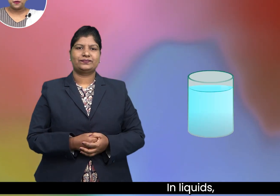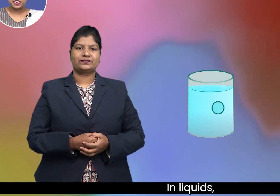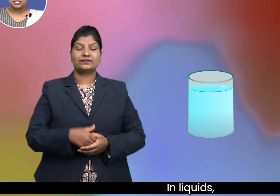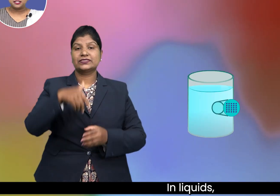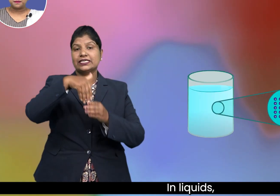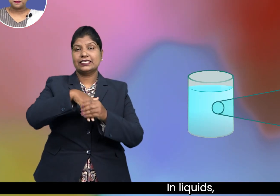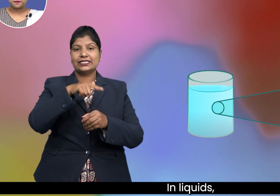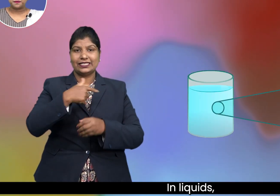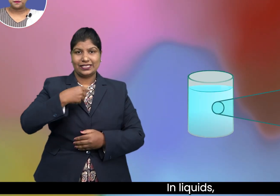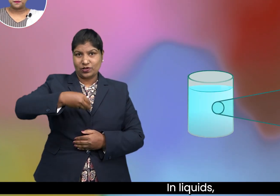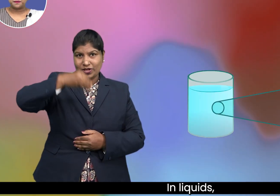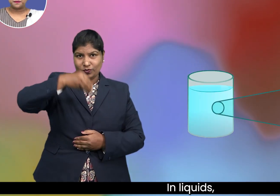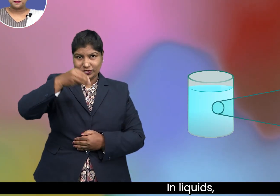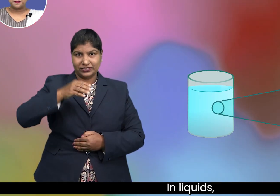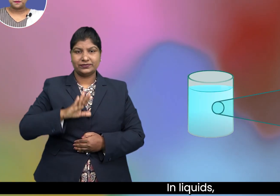In liquids,